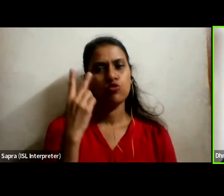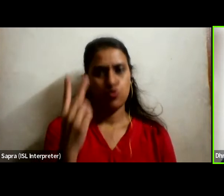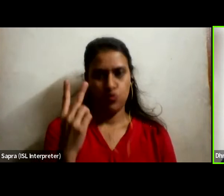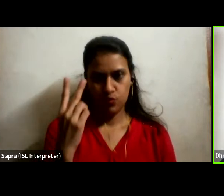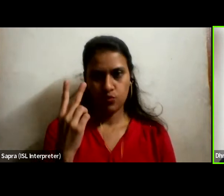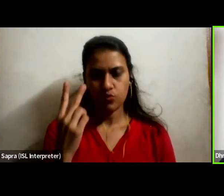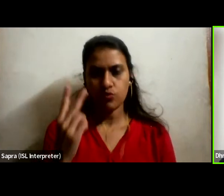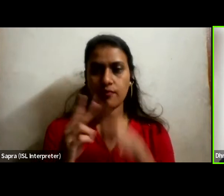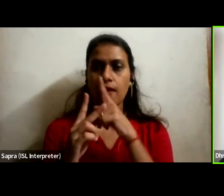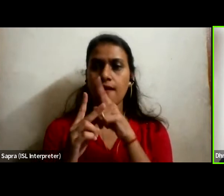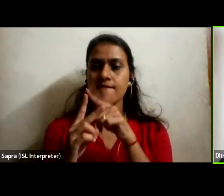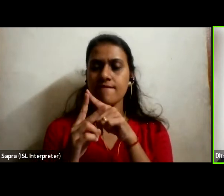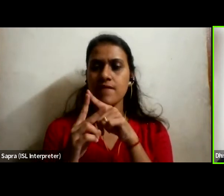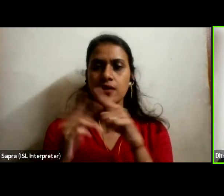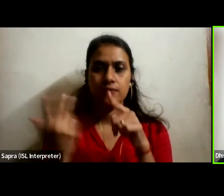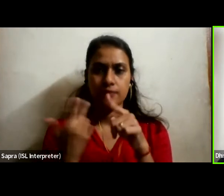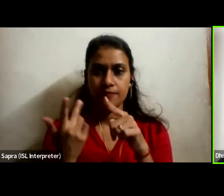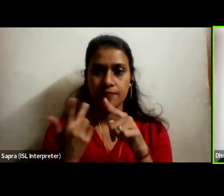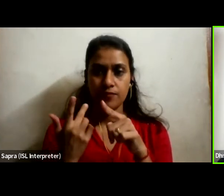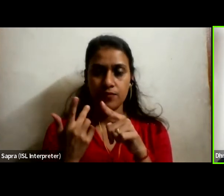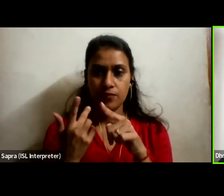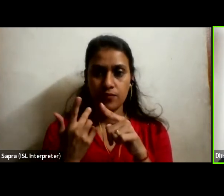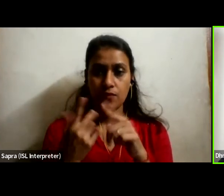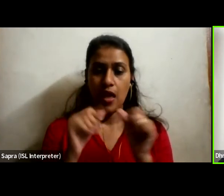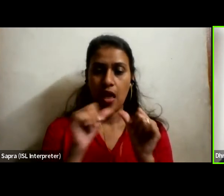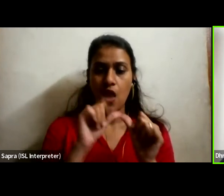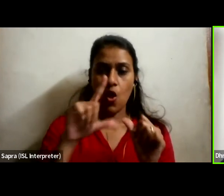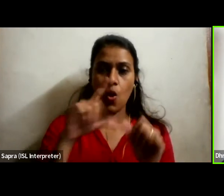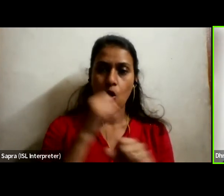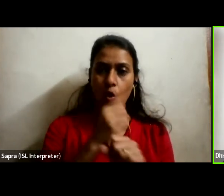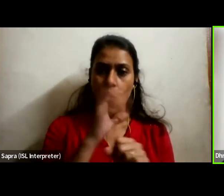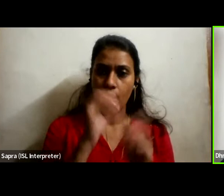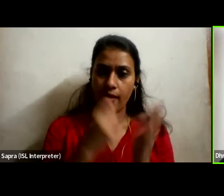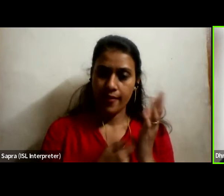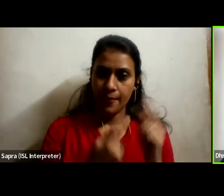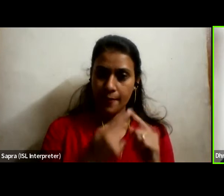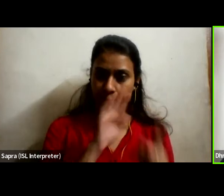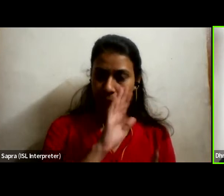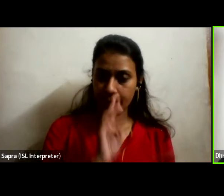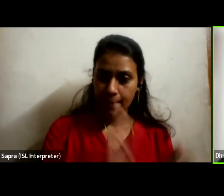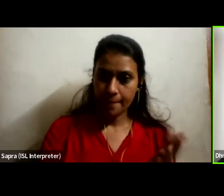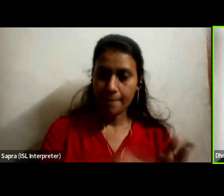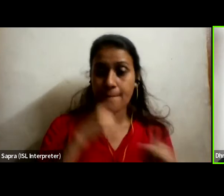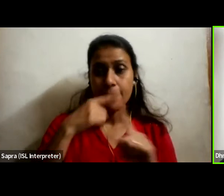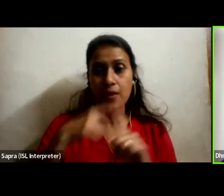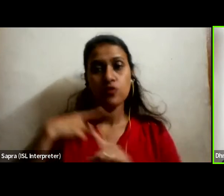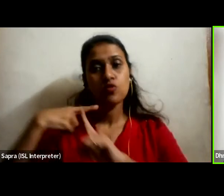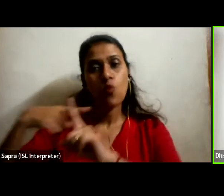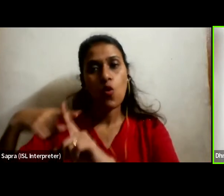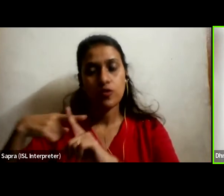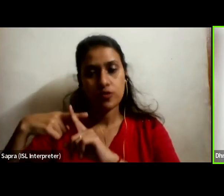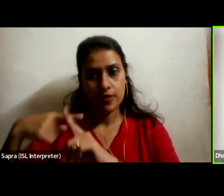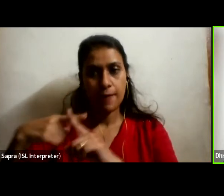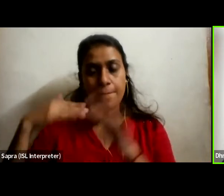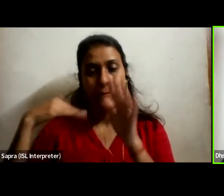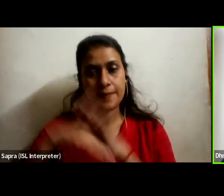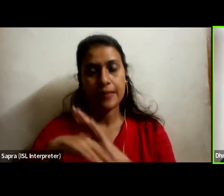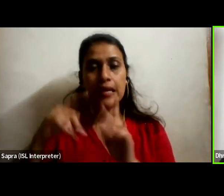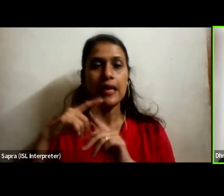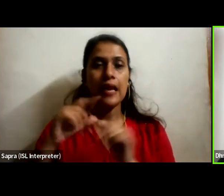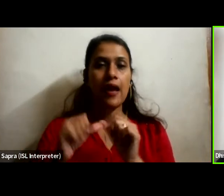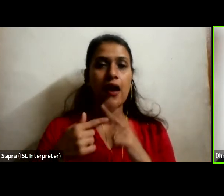kinds of overlaps and positive consonances that do exist in terms of data